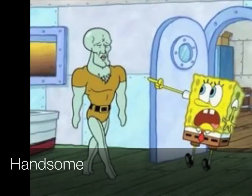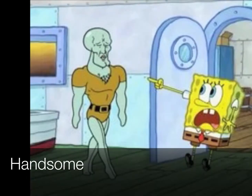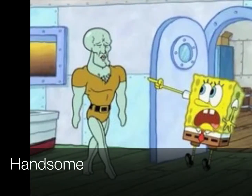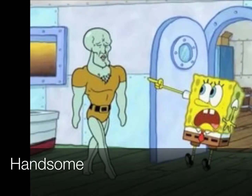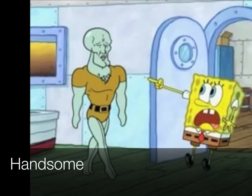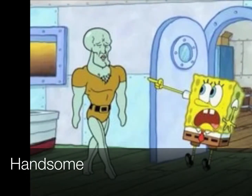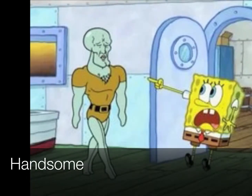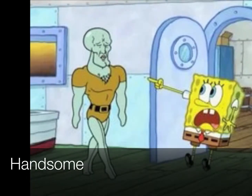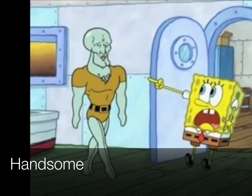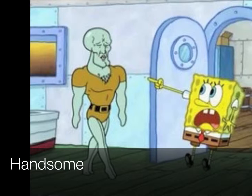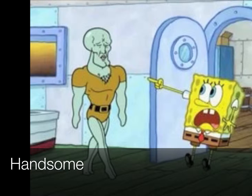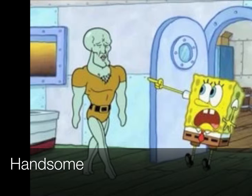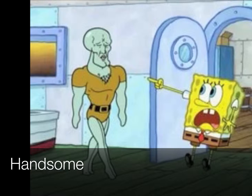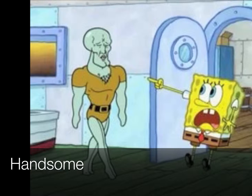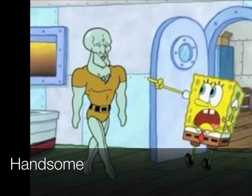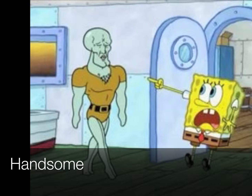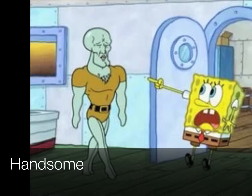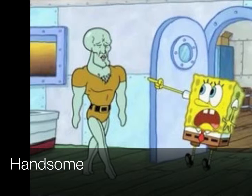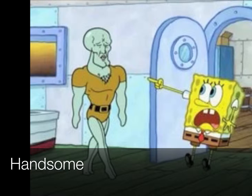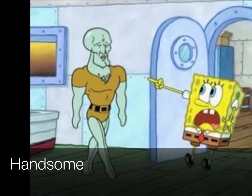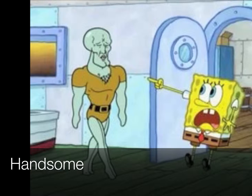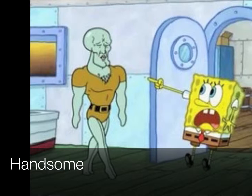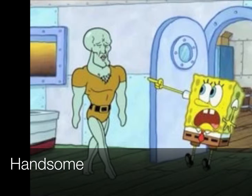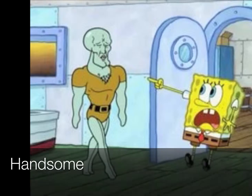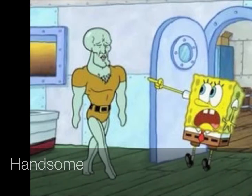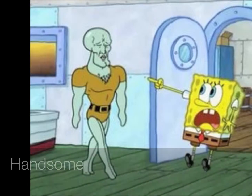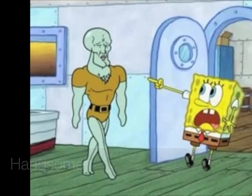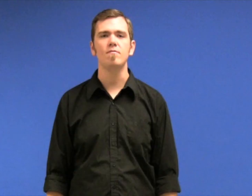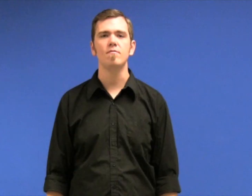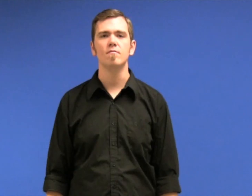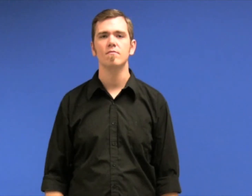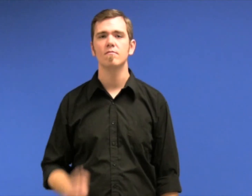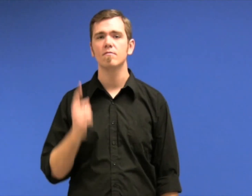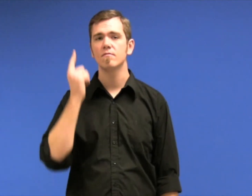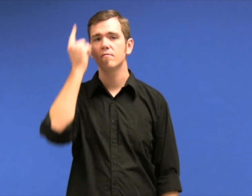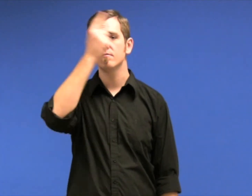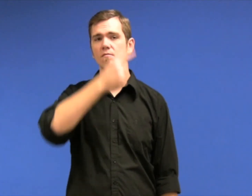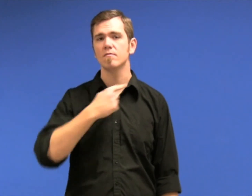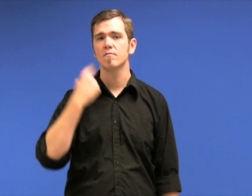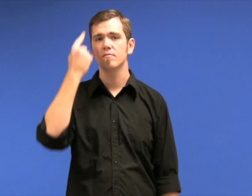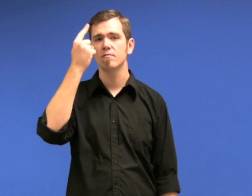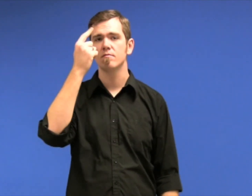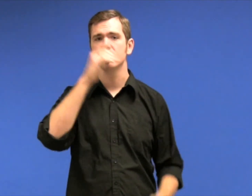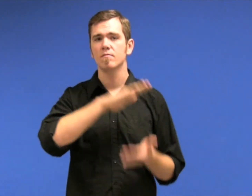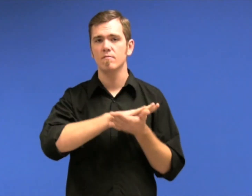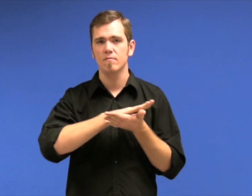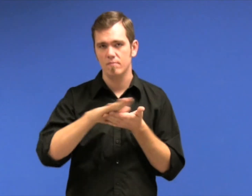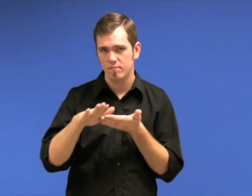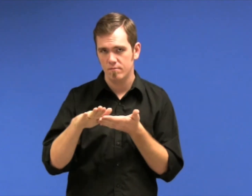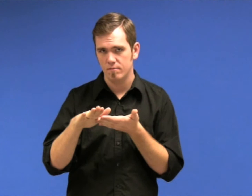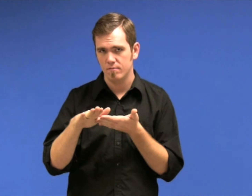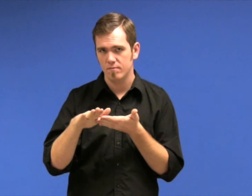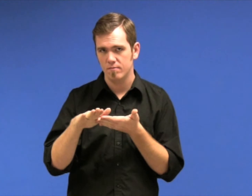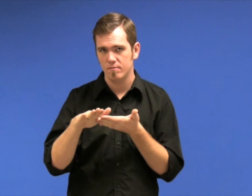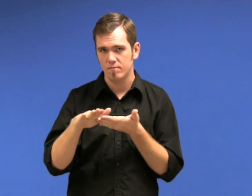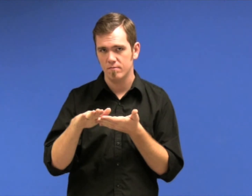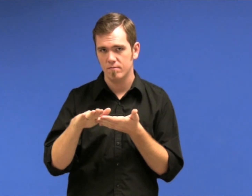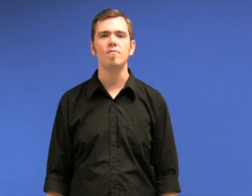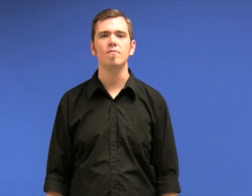All right, the sign for handsome or good looking is appearance, nice. So you're going to take those two signs